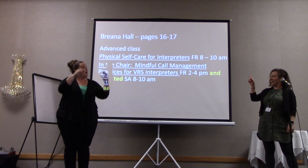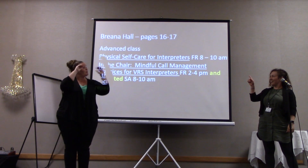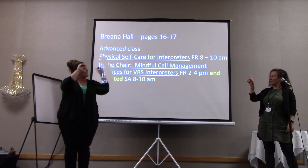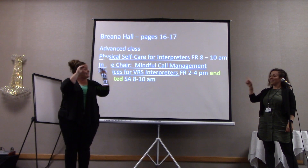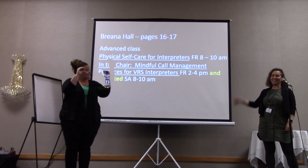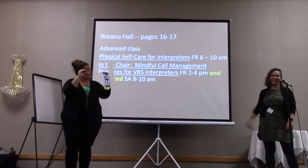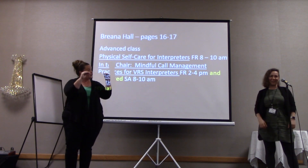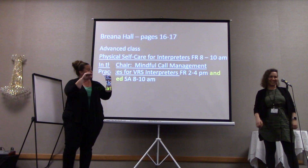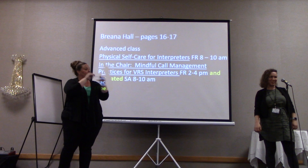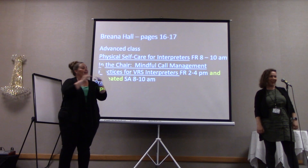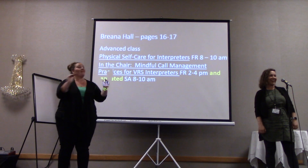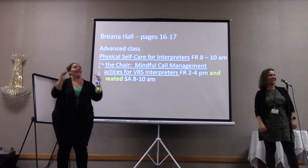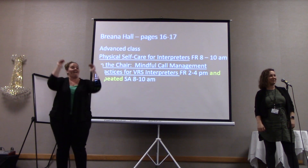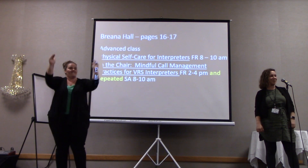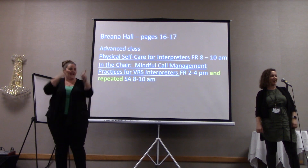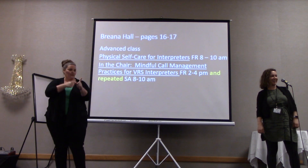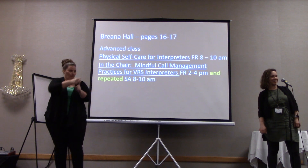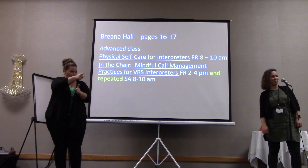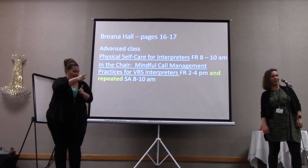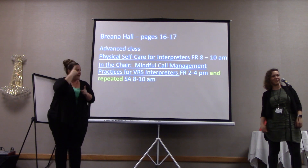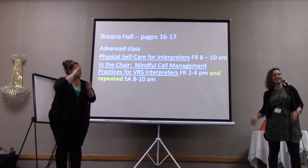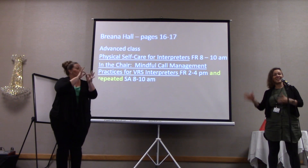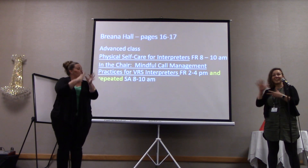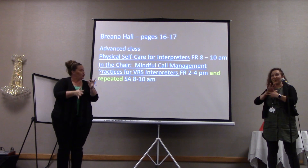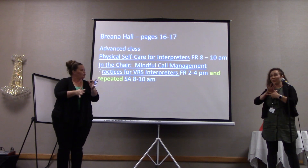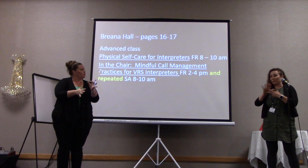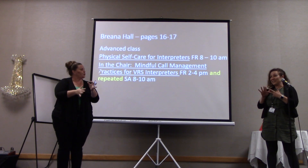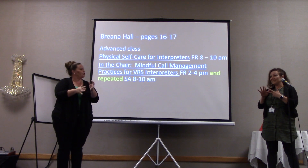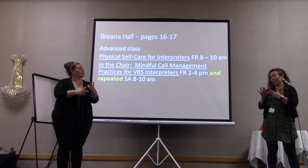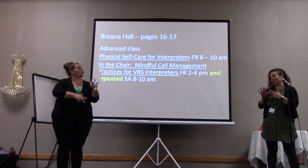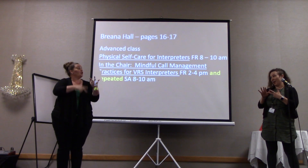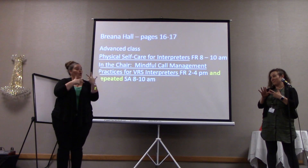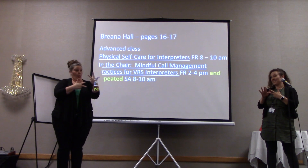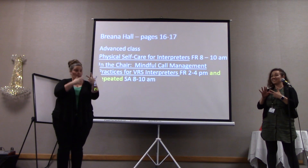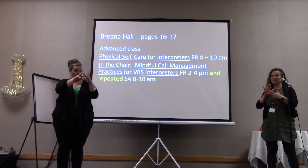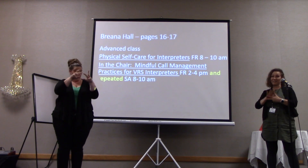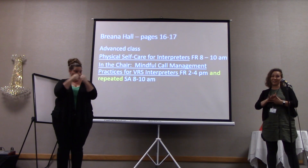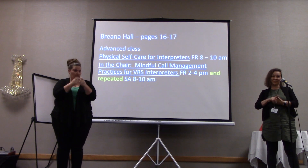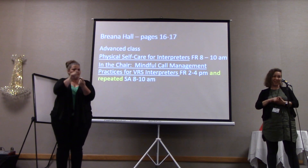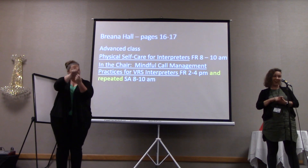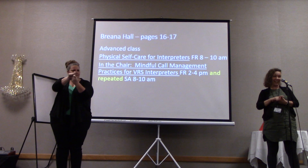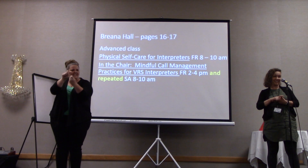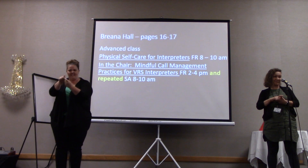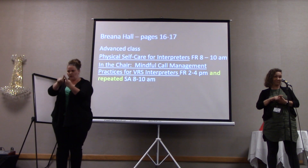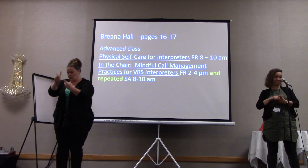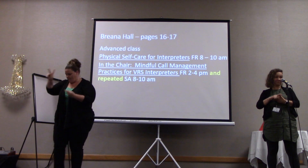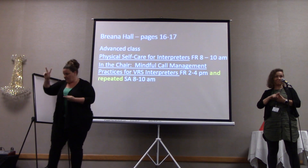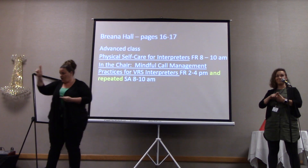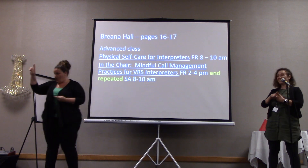teaching in the advanced track for interpreters 3 workshops specific to